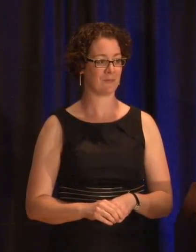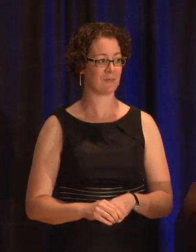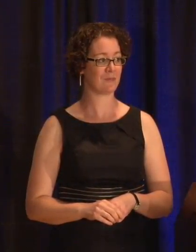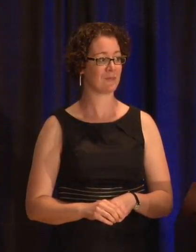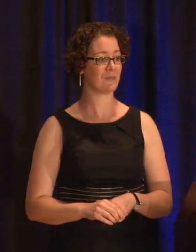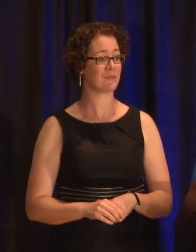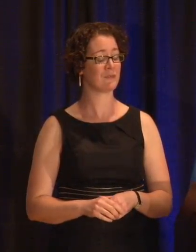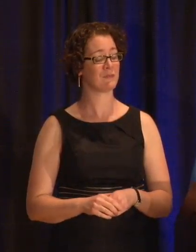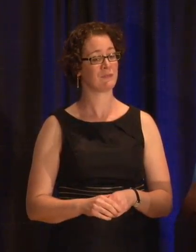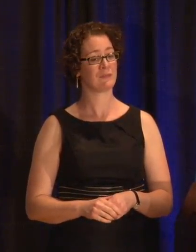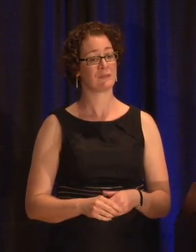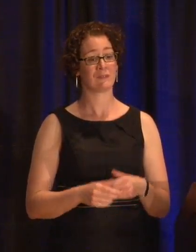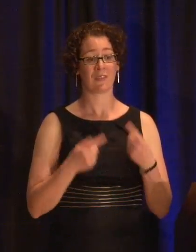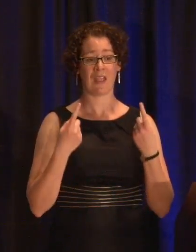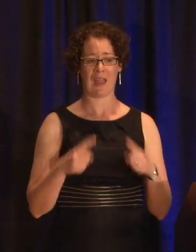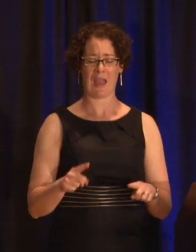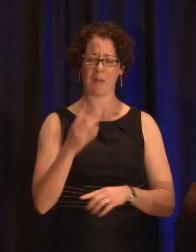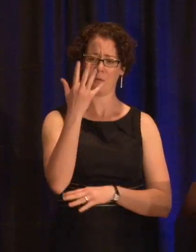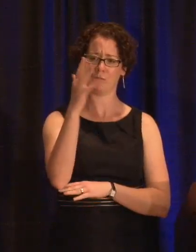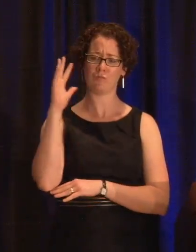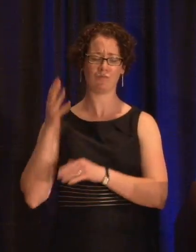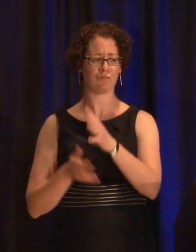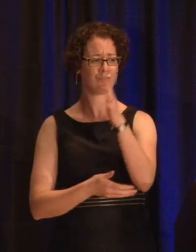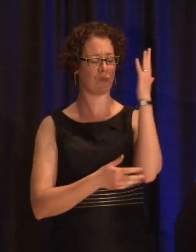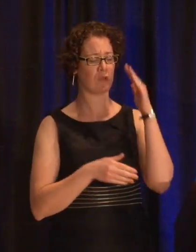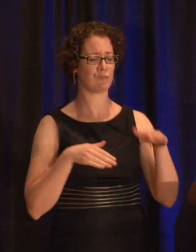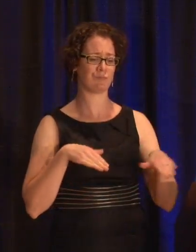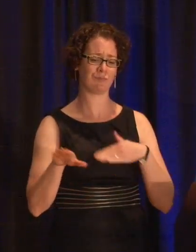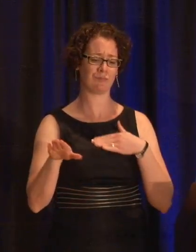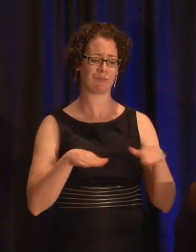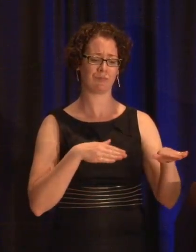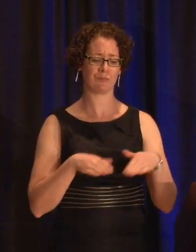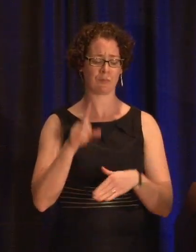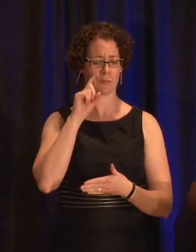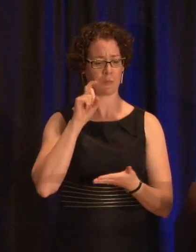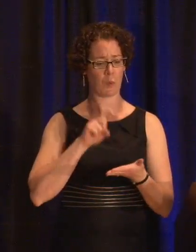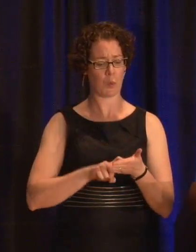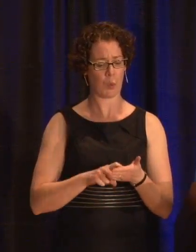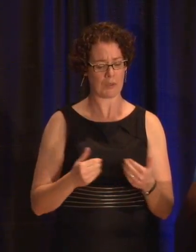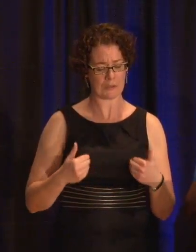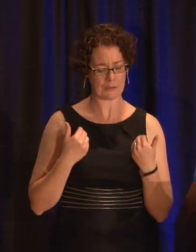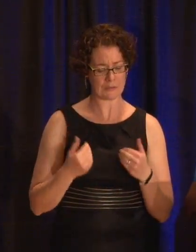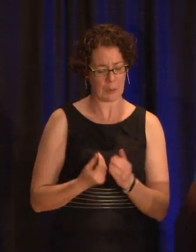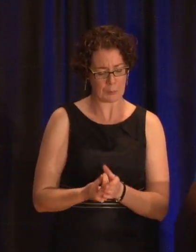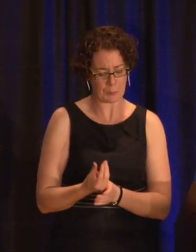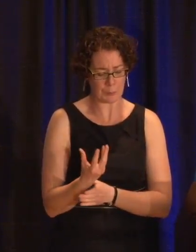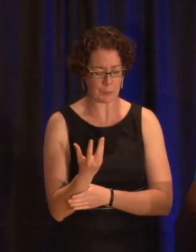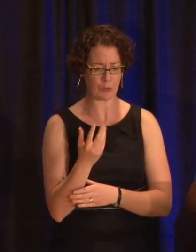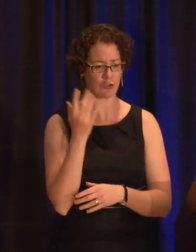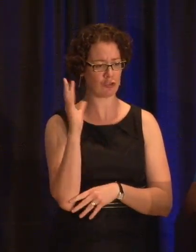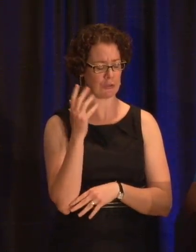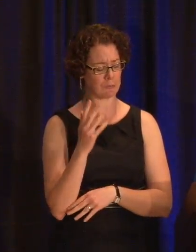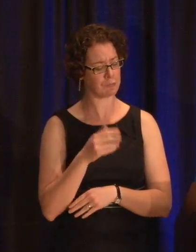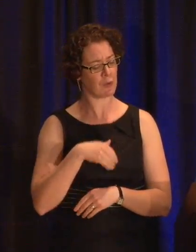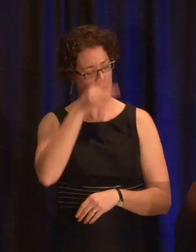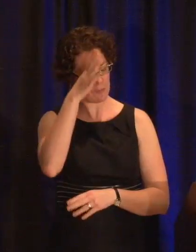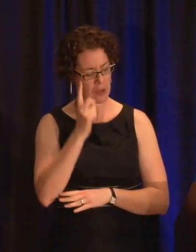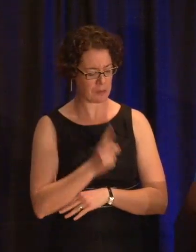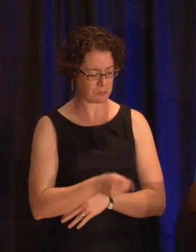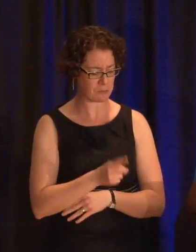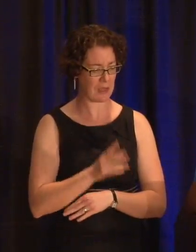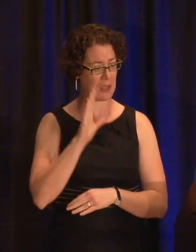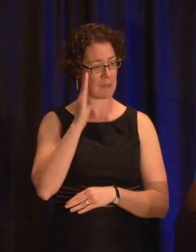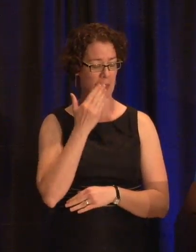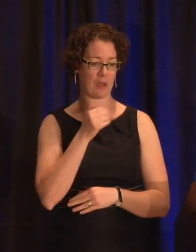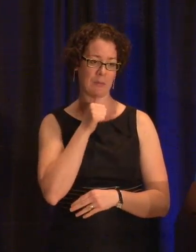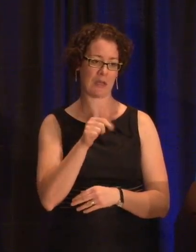As I was walking through the forest the other day, I noticed that a young pine sapling was admonished by his father. Apparently, he